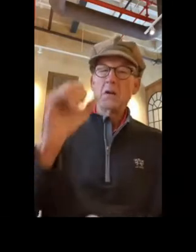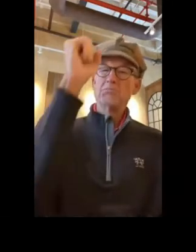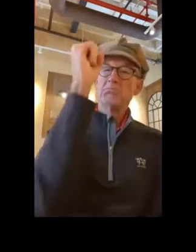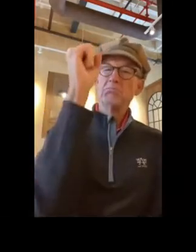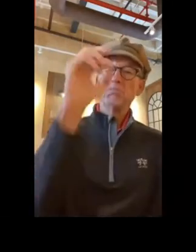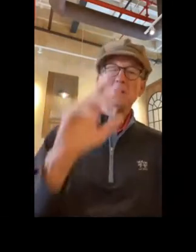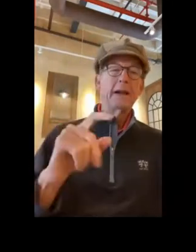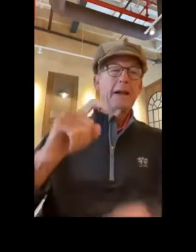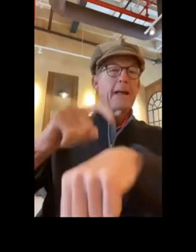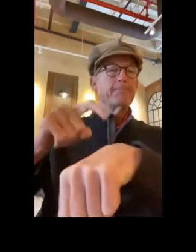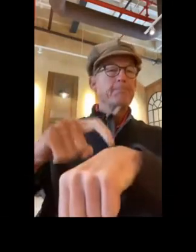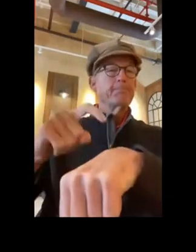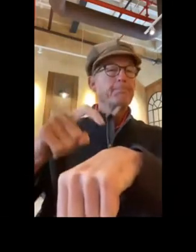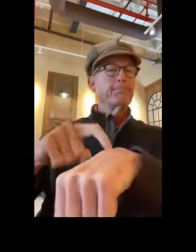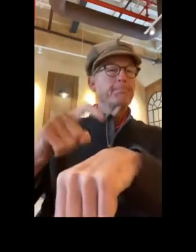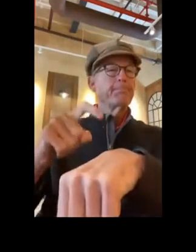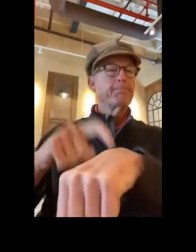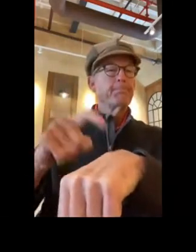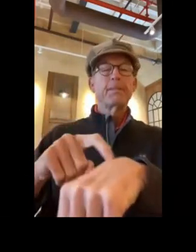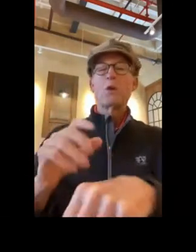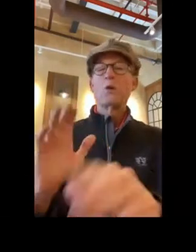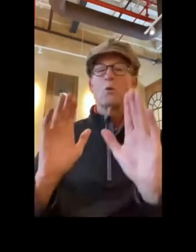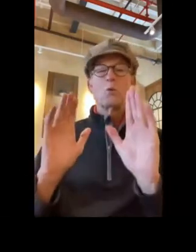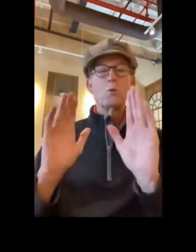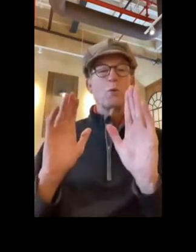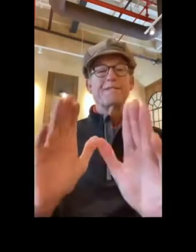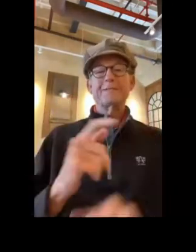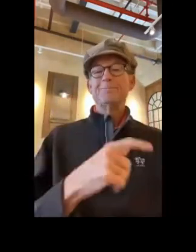Moved all of my stuff in record time.